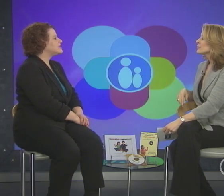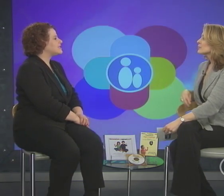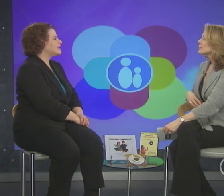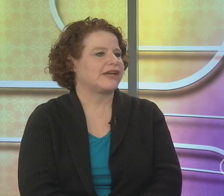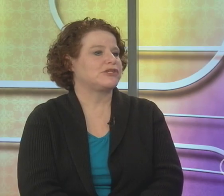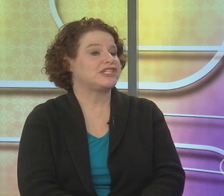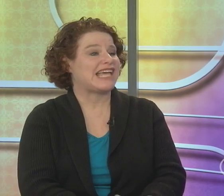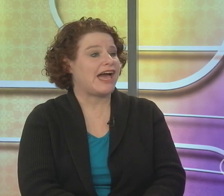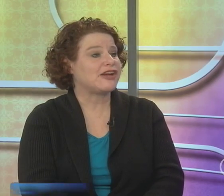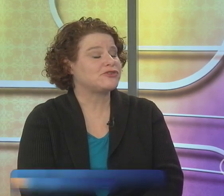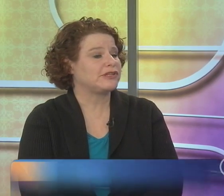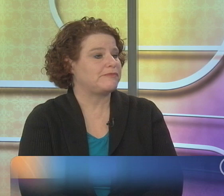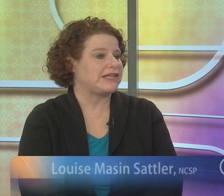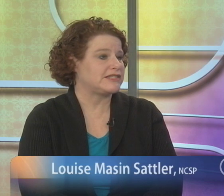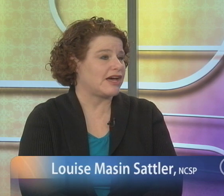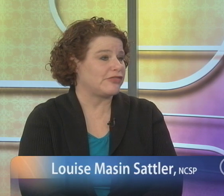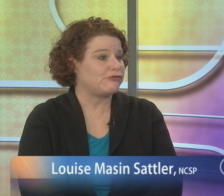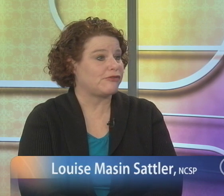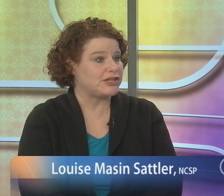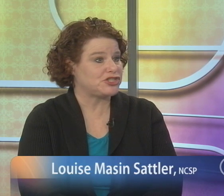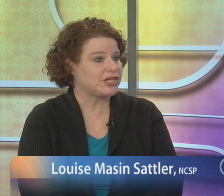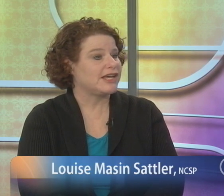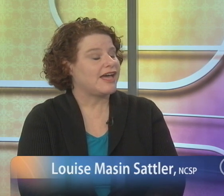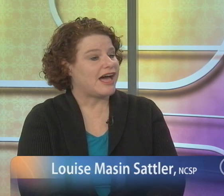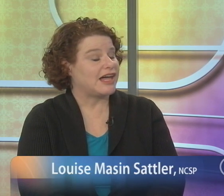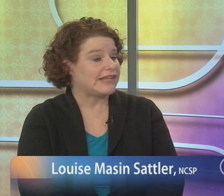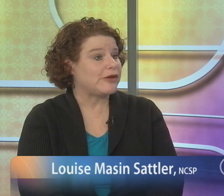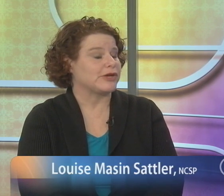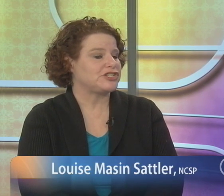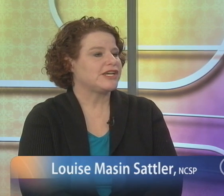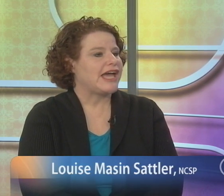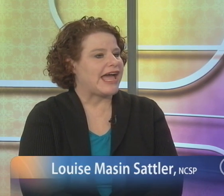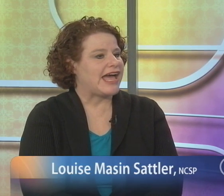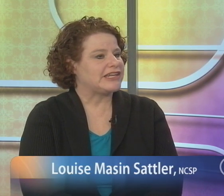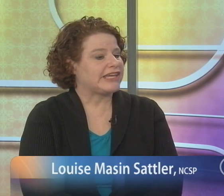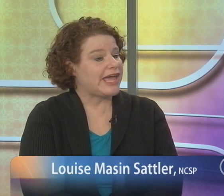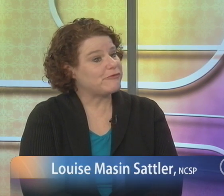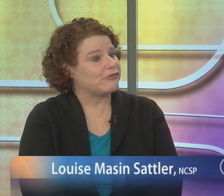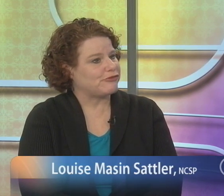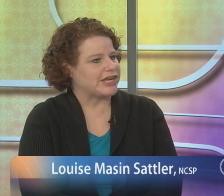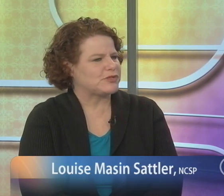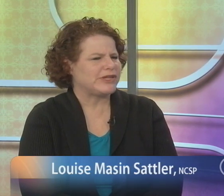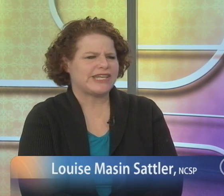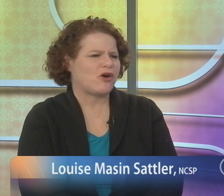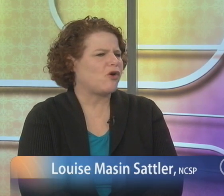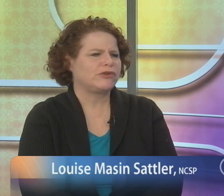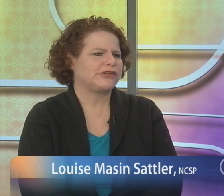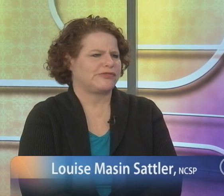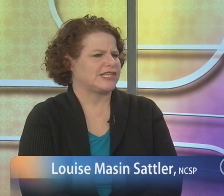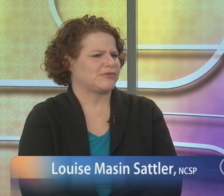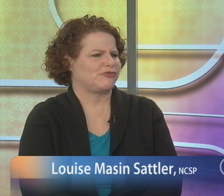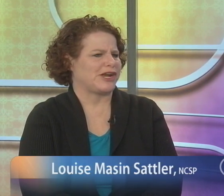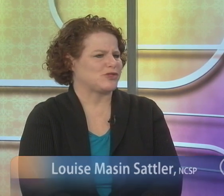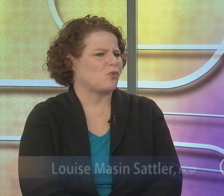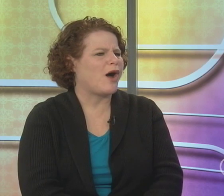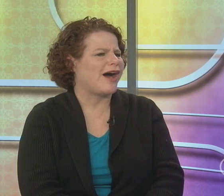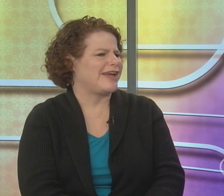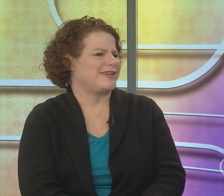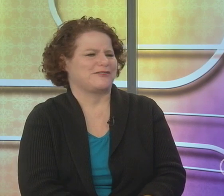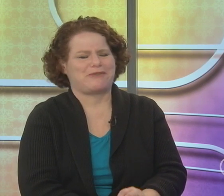Sign Language is actually based on the French language, and it came from France. We take all really good things from France, wine, and